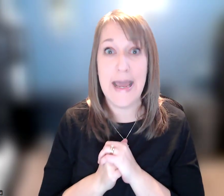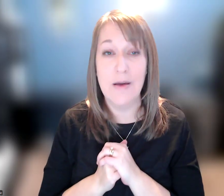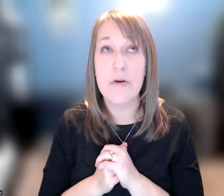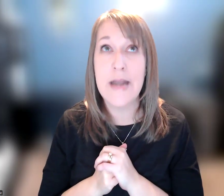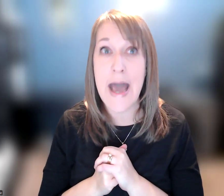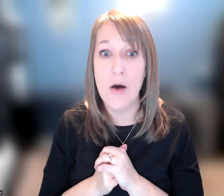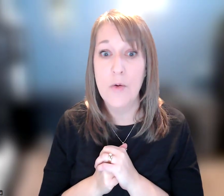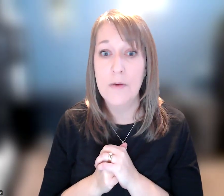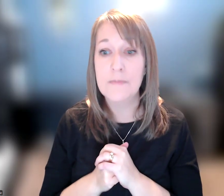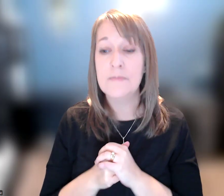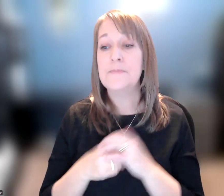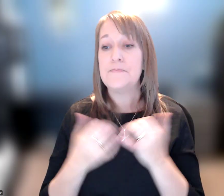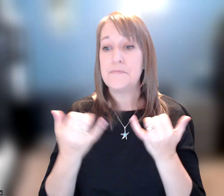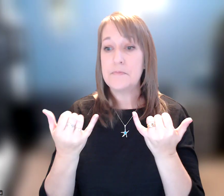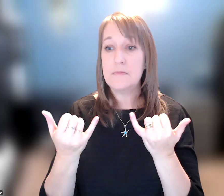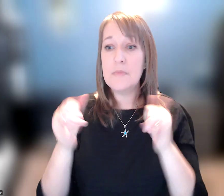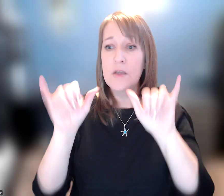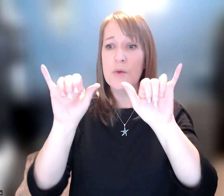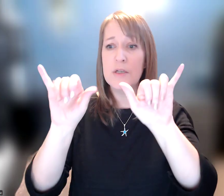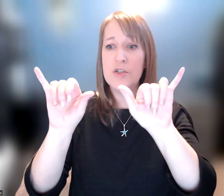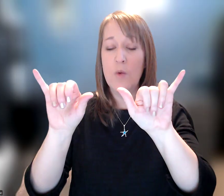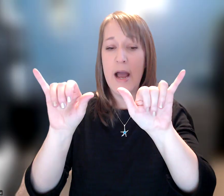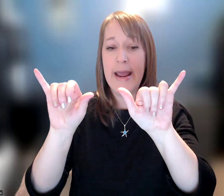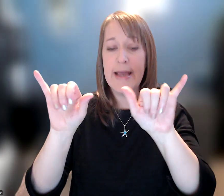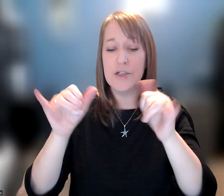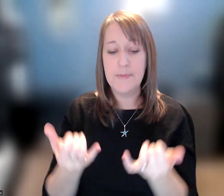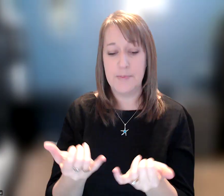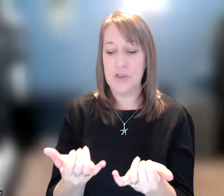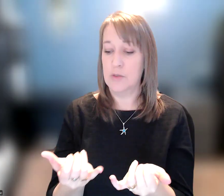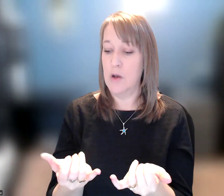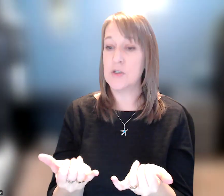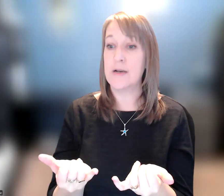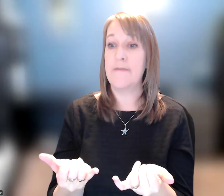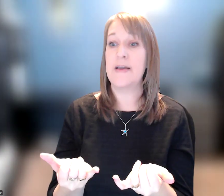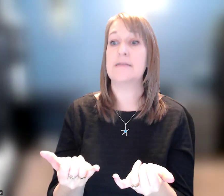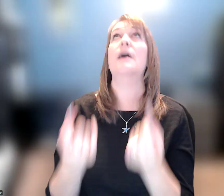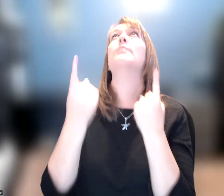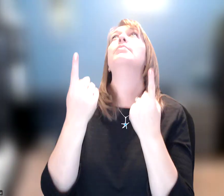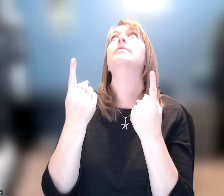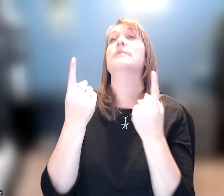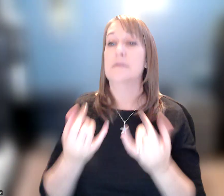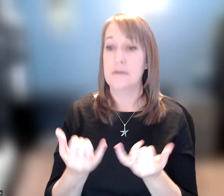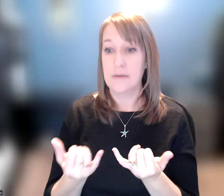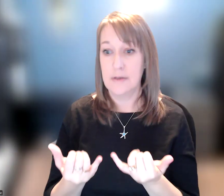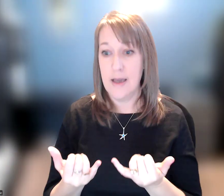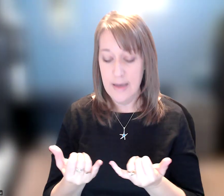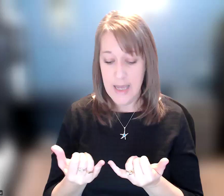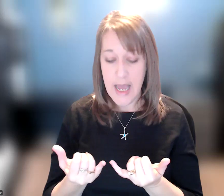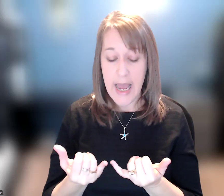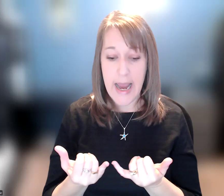today or now, you want two Y hand shapes, but your palms are going to face up. Okay. And